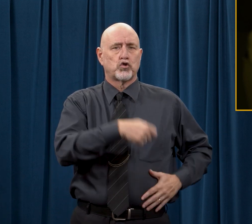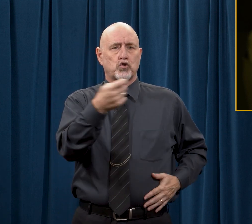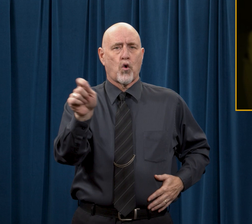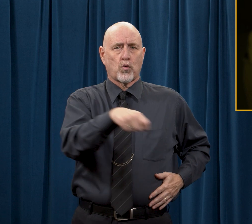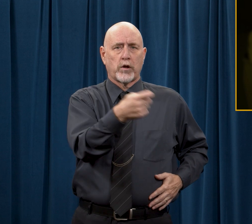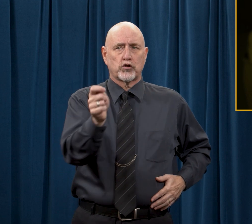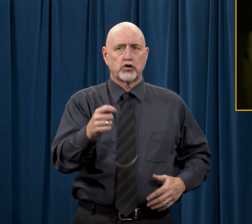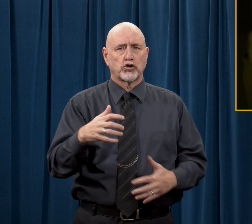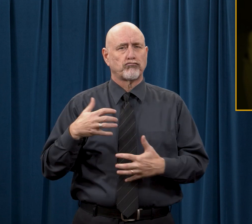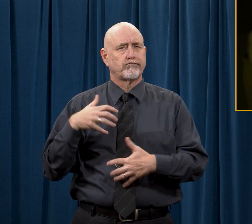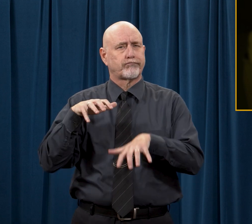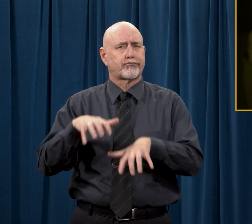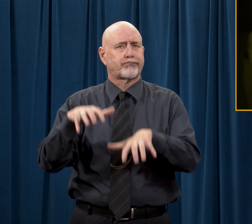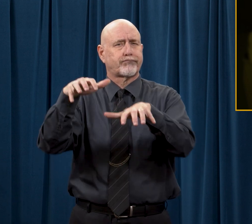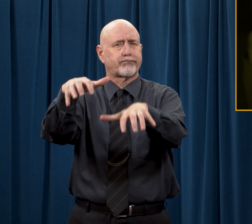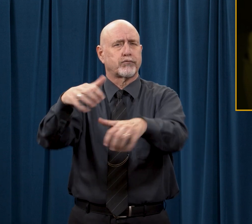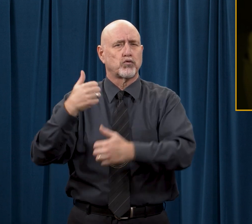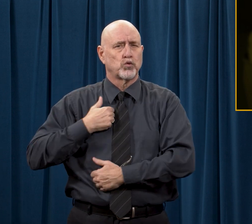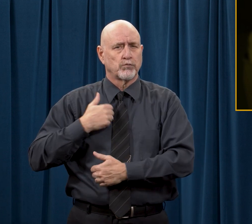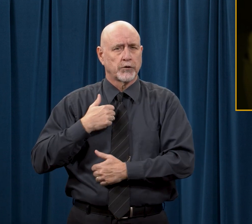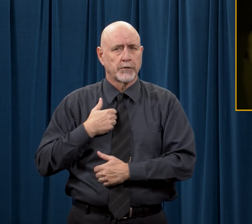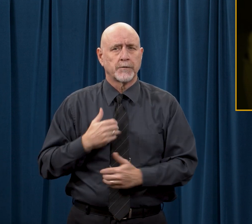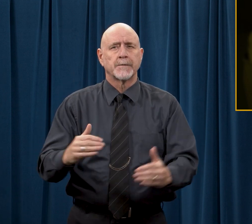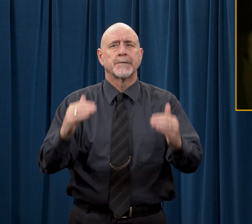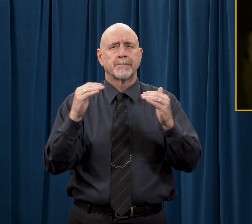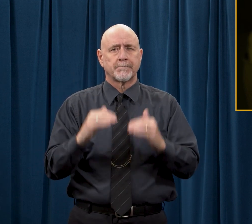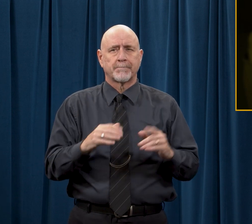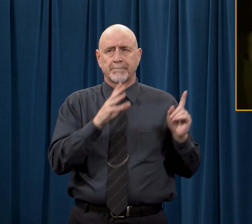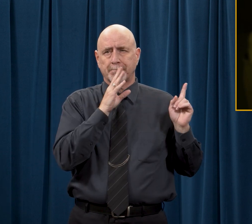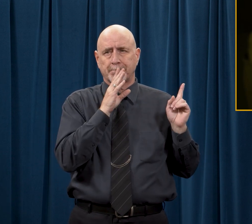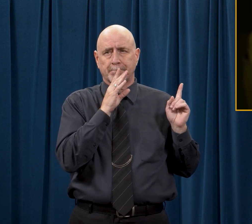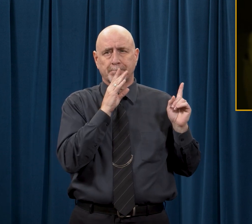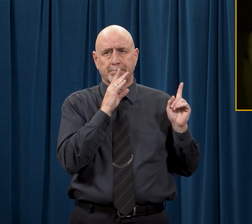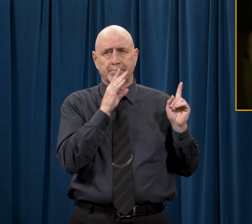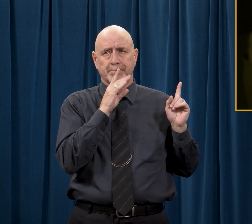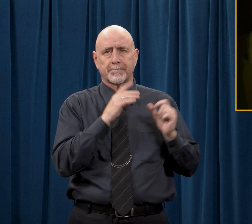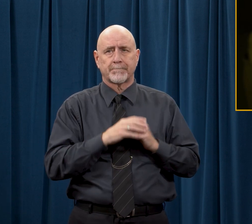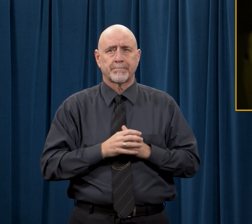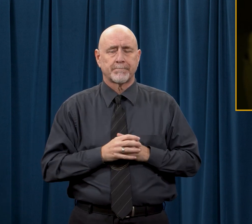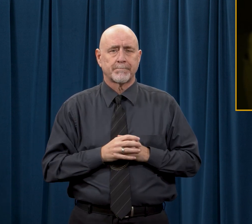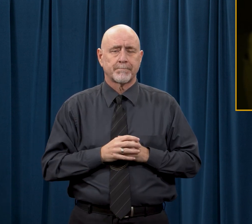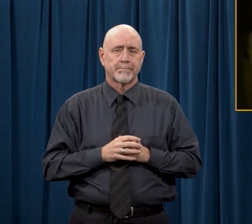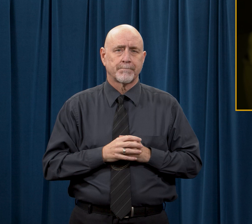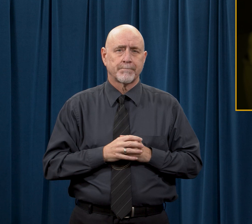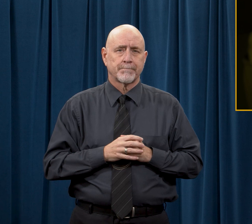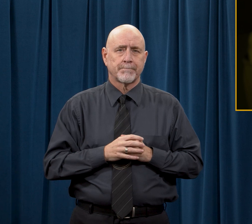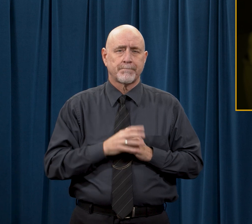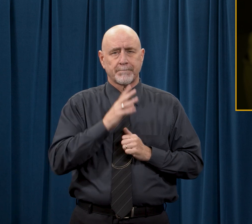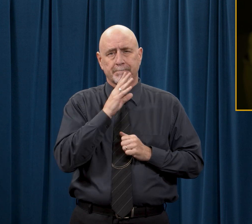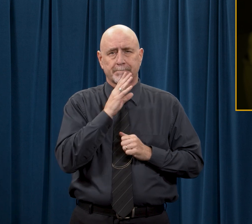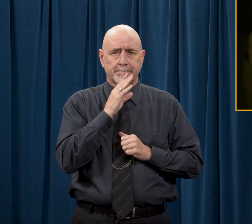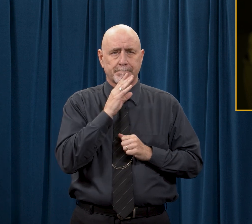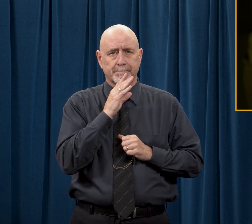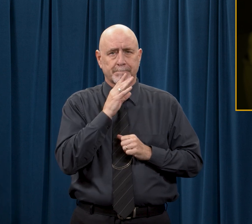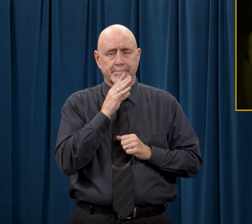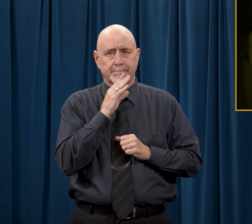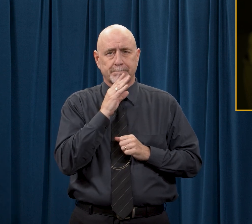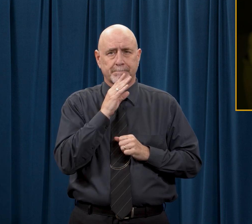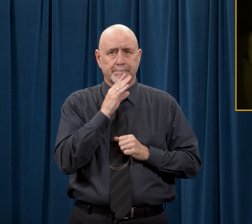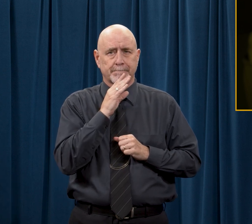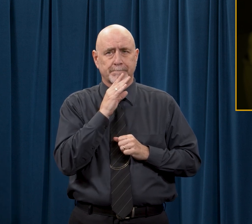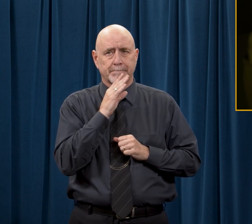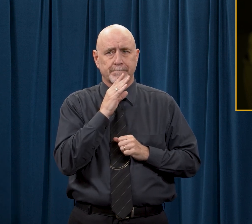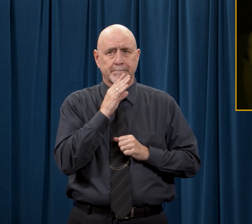well, sword wielders, vast troops. And then it goes on to say, he elim vili mithin driften thurn